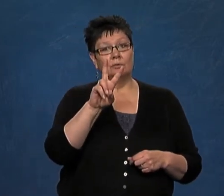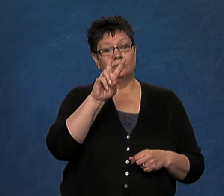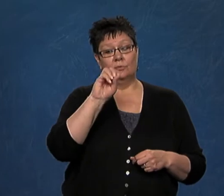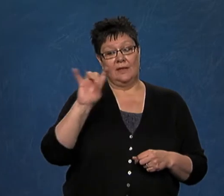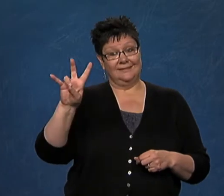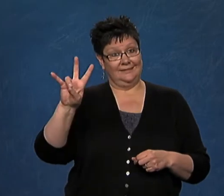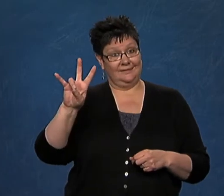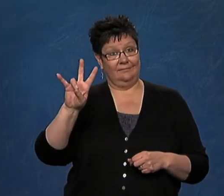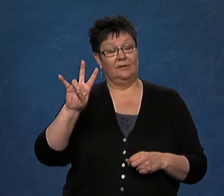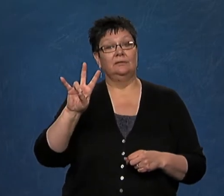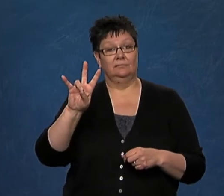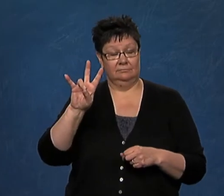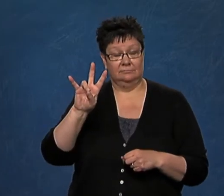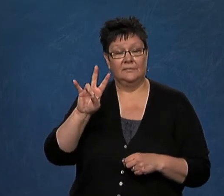2007,